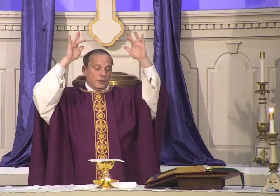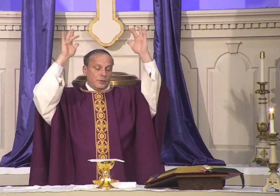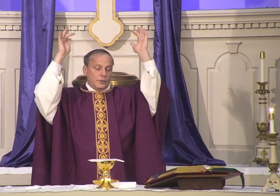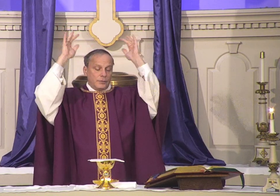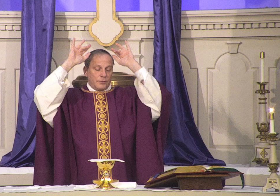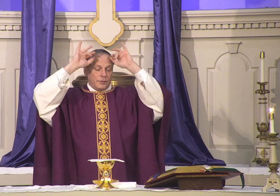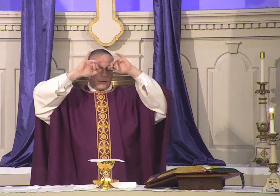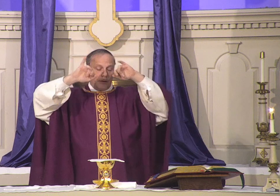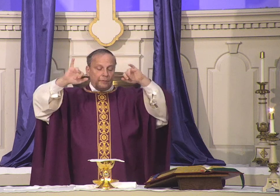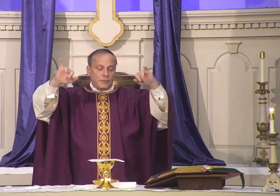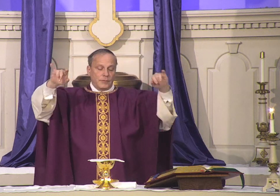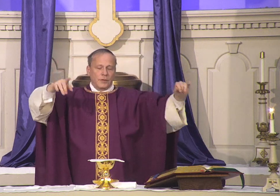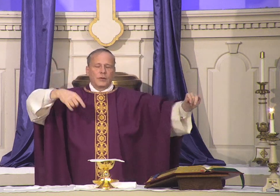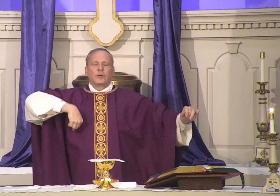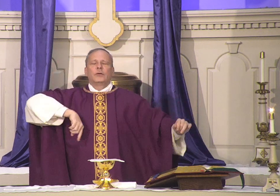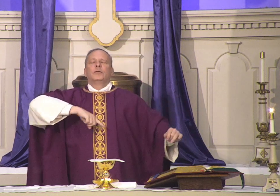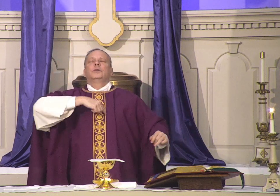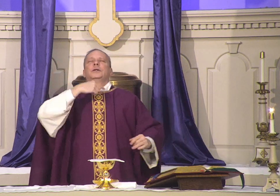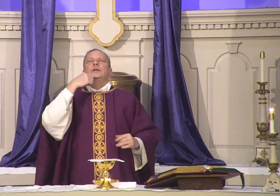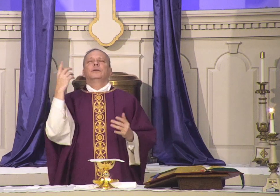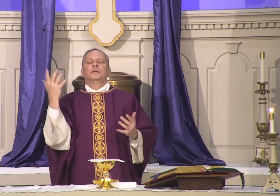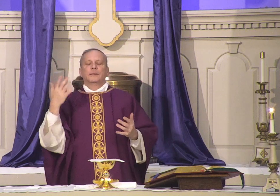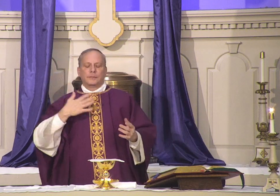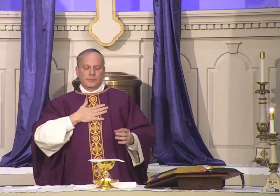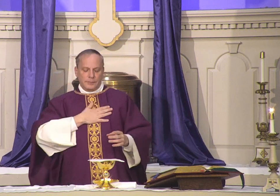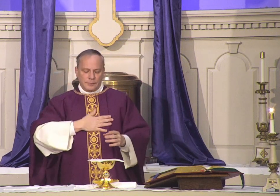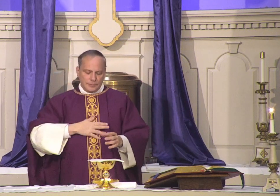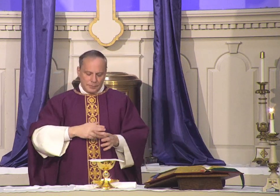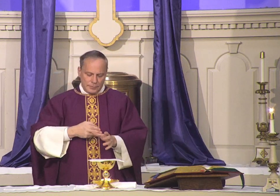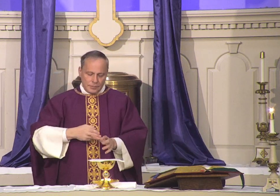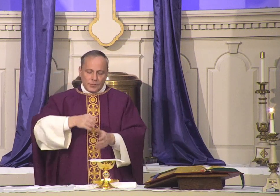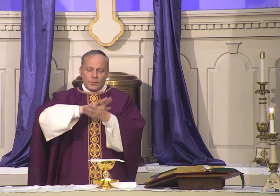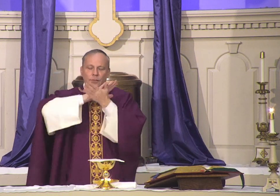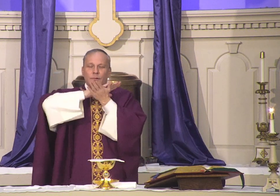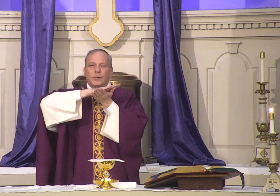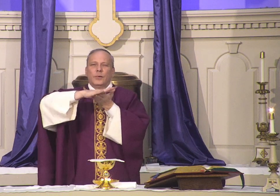your glory, as without end we acclaim.